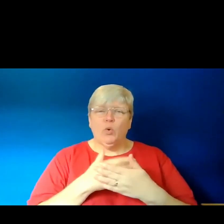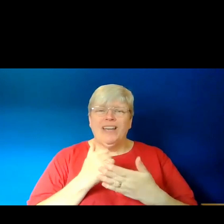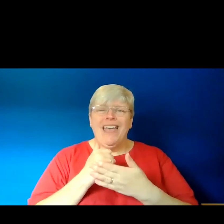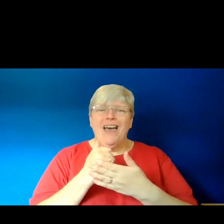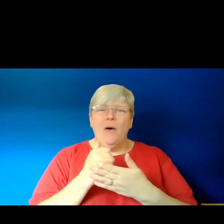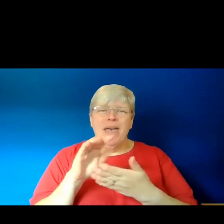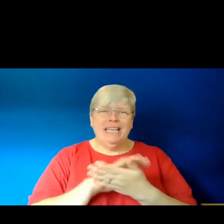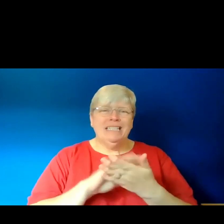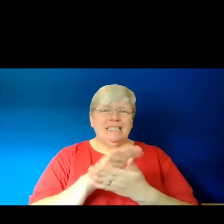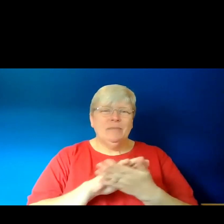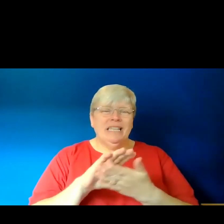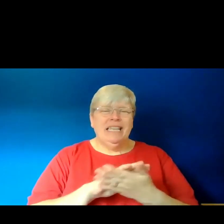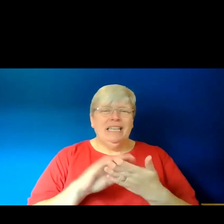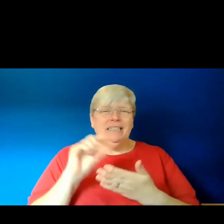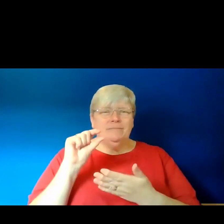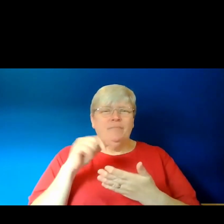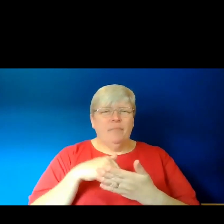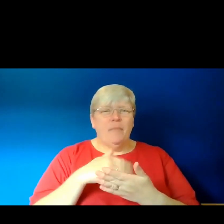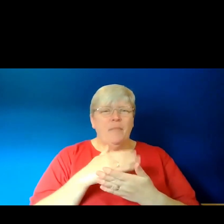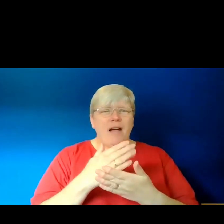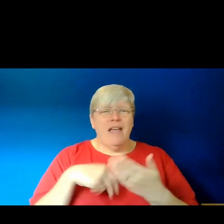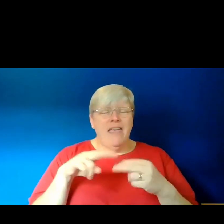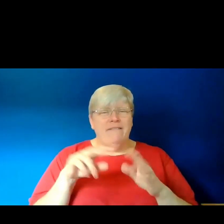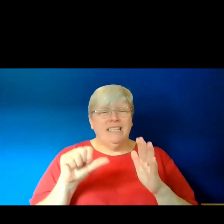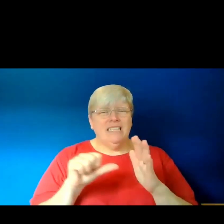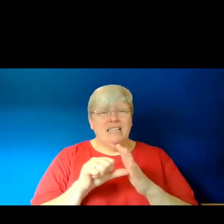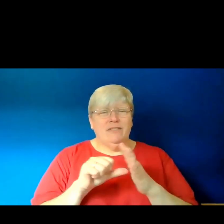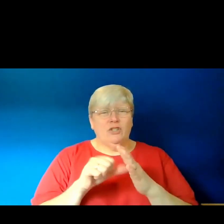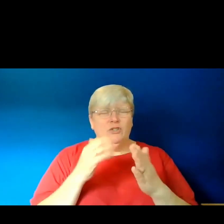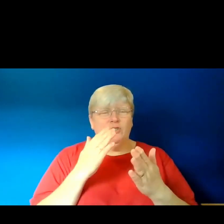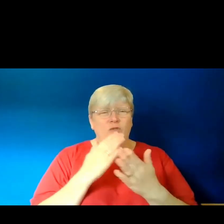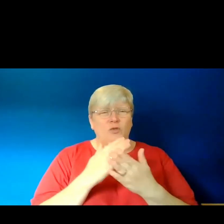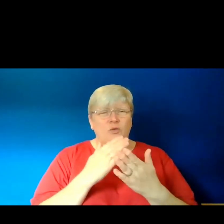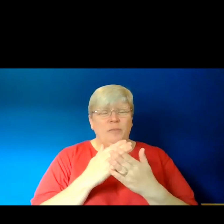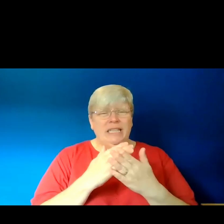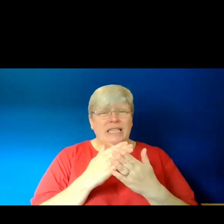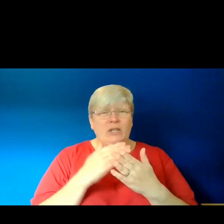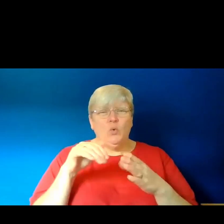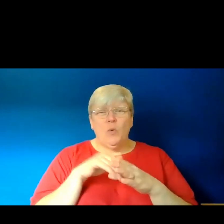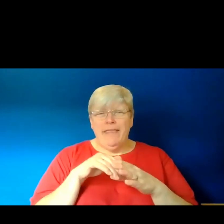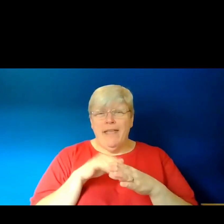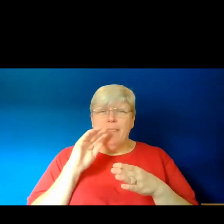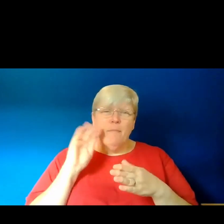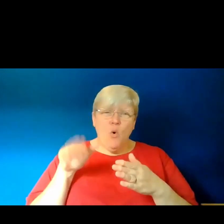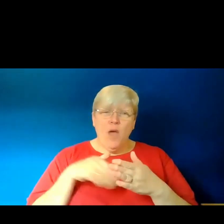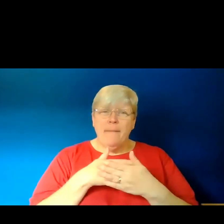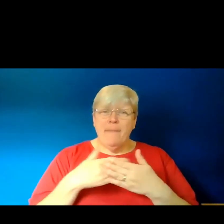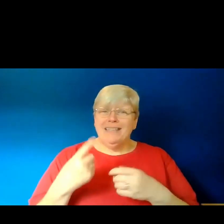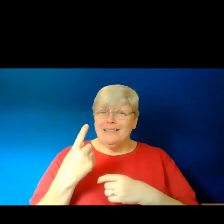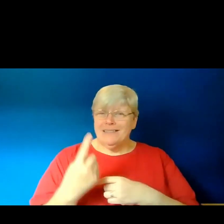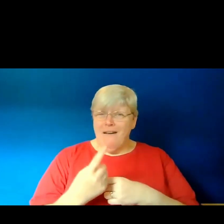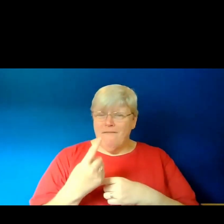little bit if it's difficult to be lucid in a poem itself. But also,